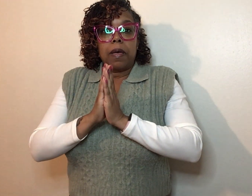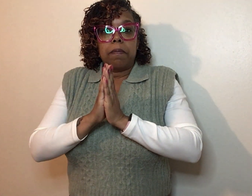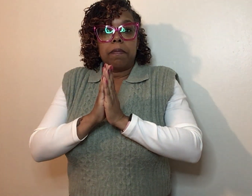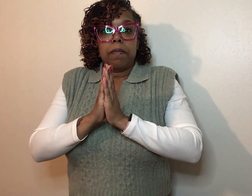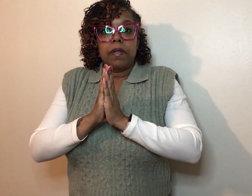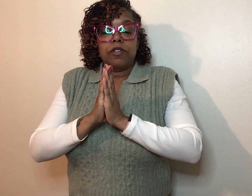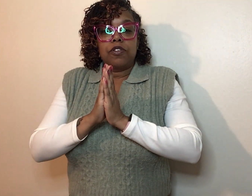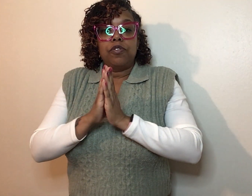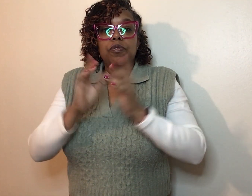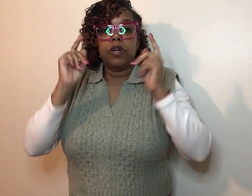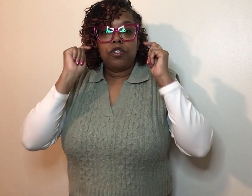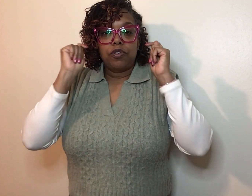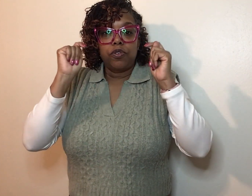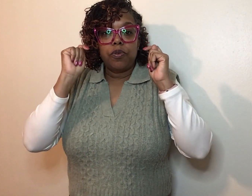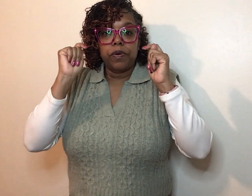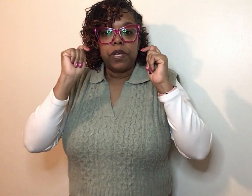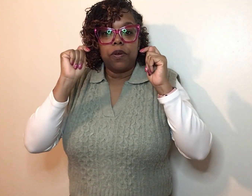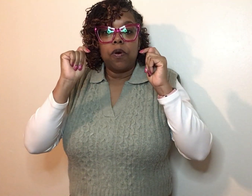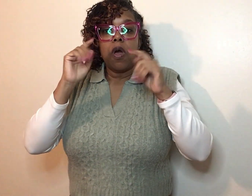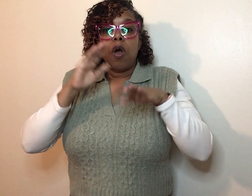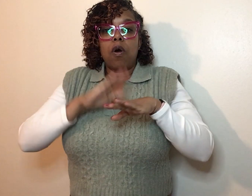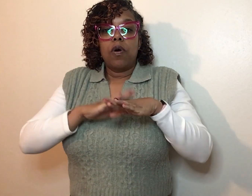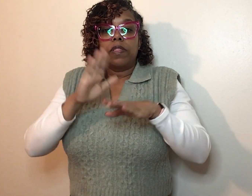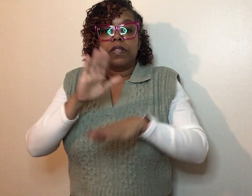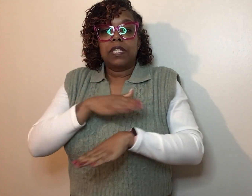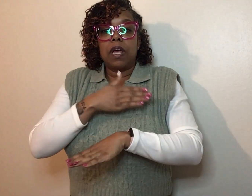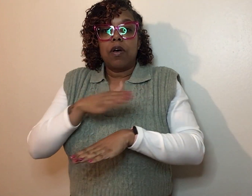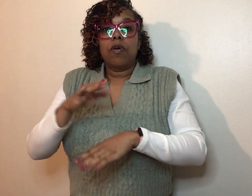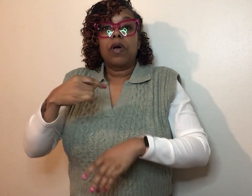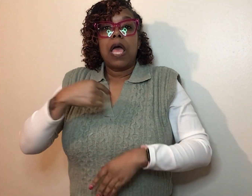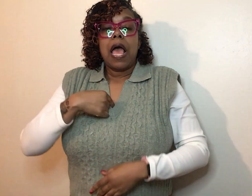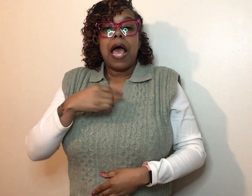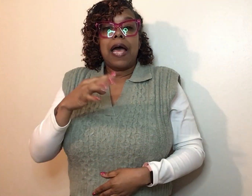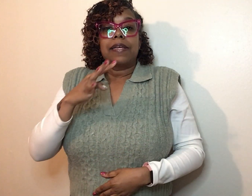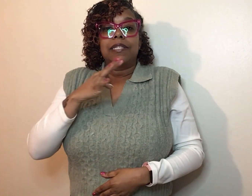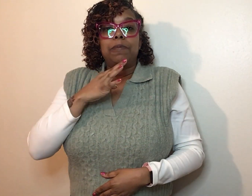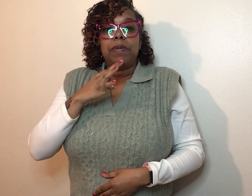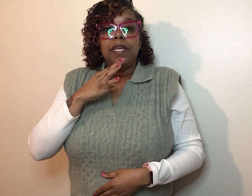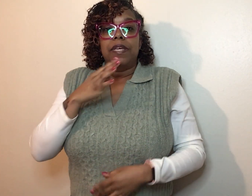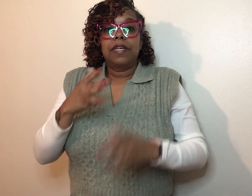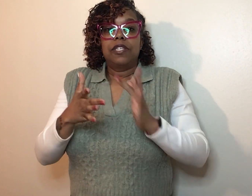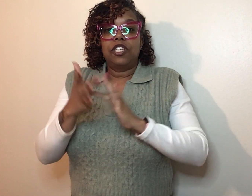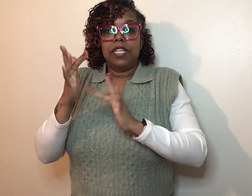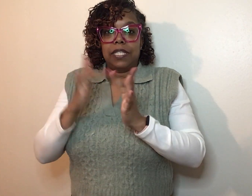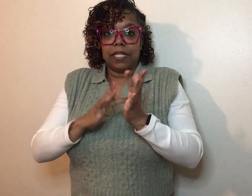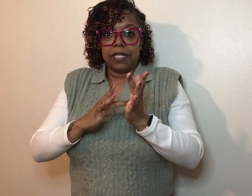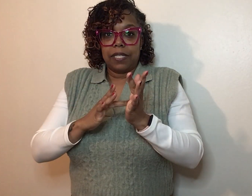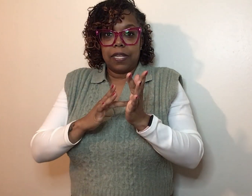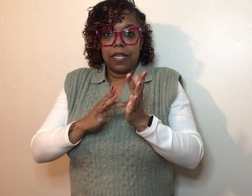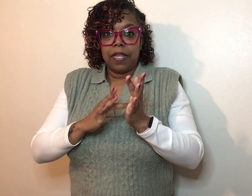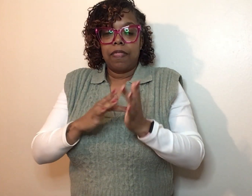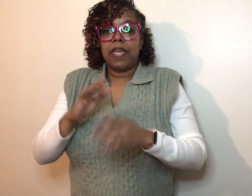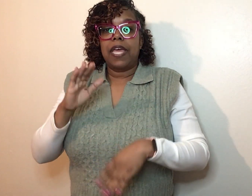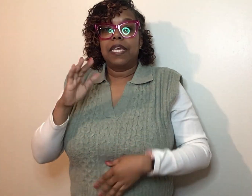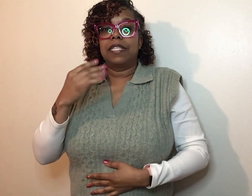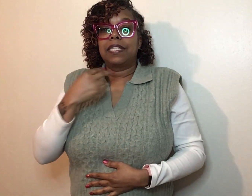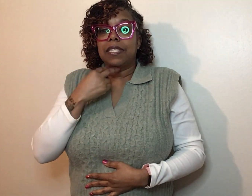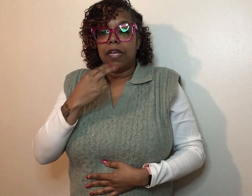um, to do a tutorial on the song I Speak Jesus that is